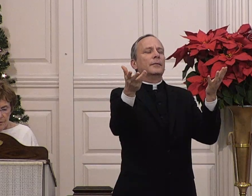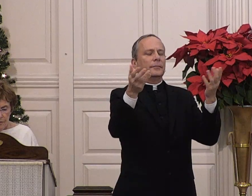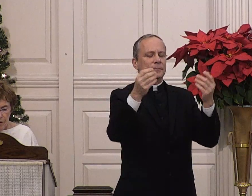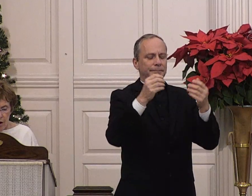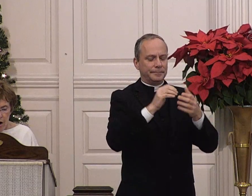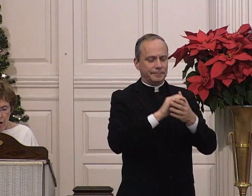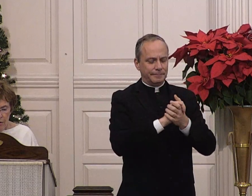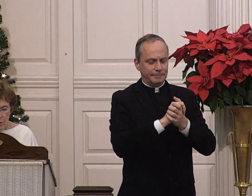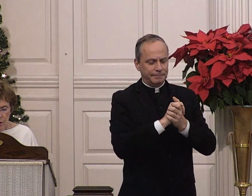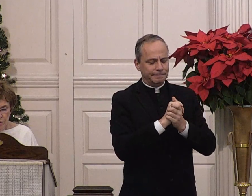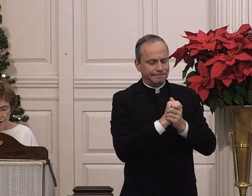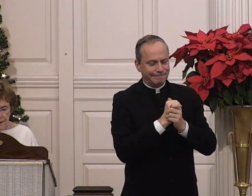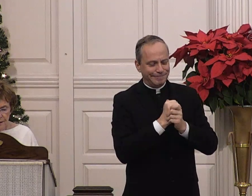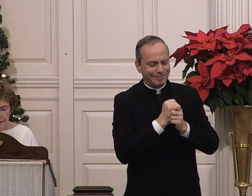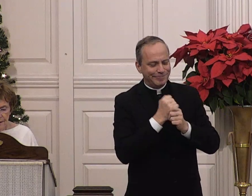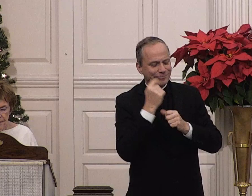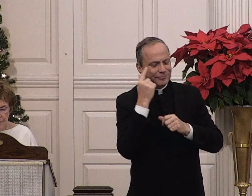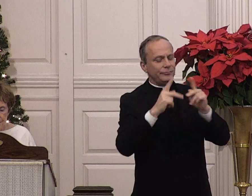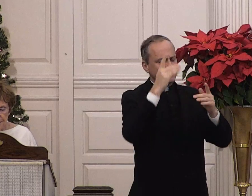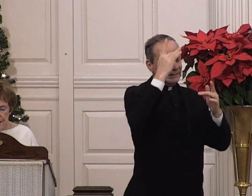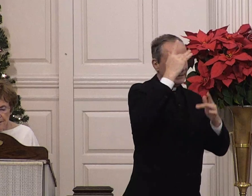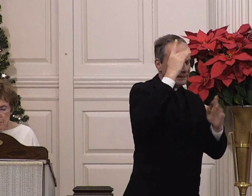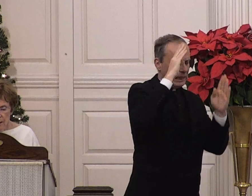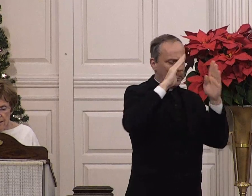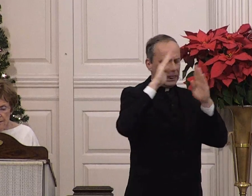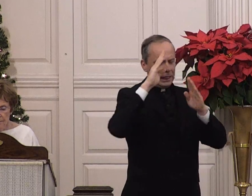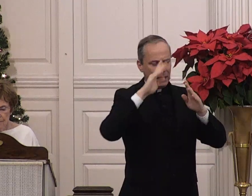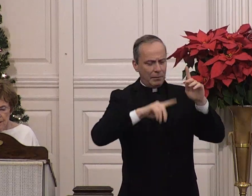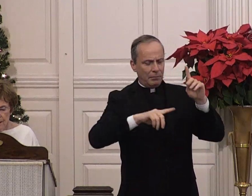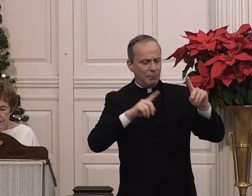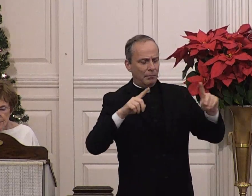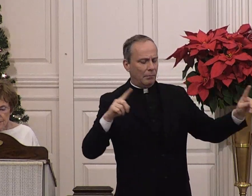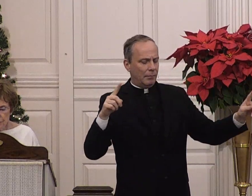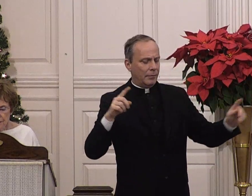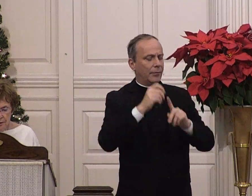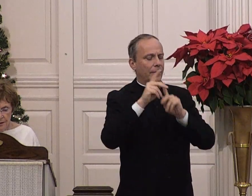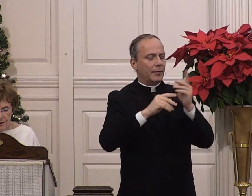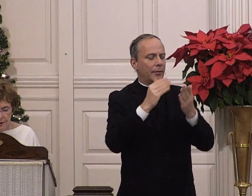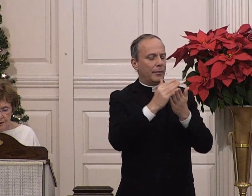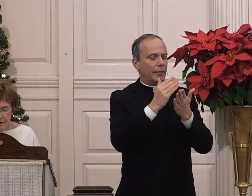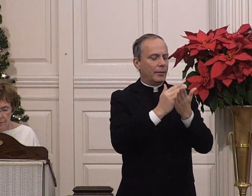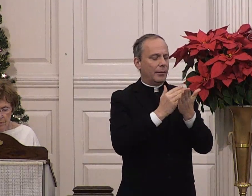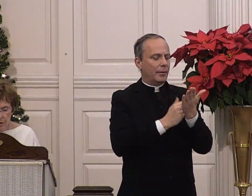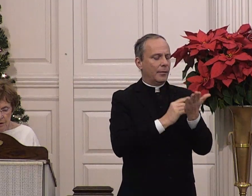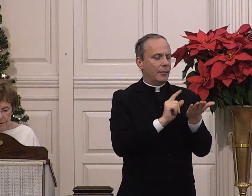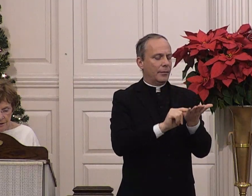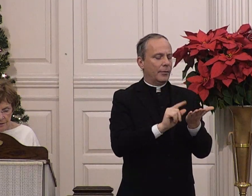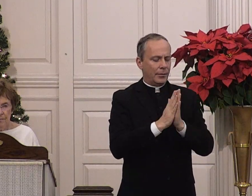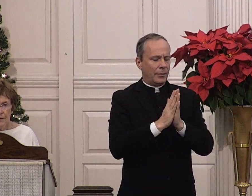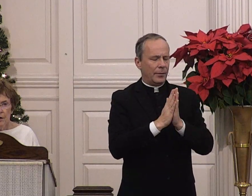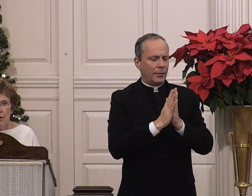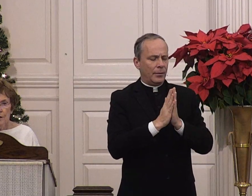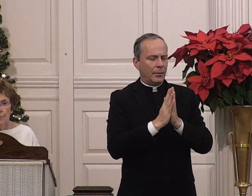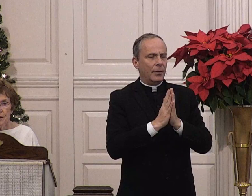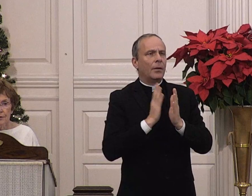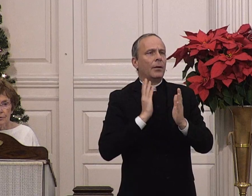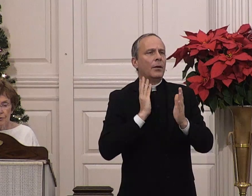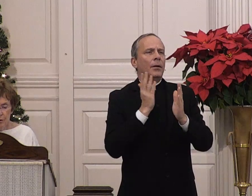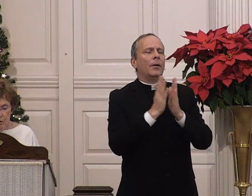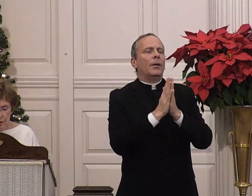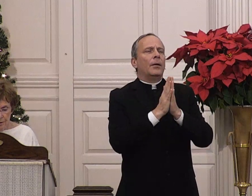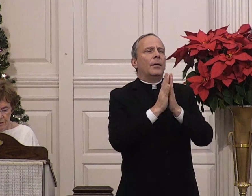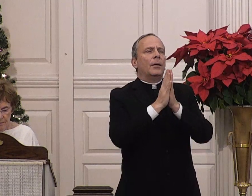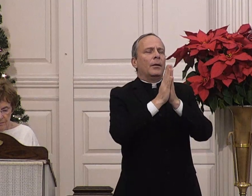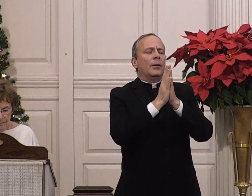For all who are sick and in distress in any way, especially those listed in the bulletin, we pray to